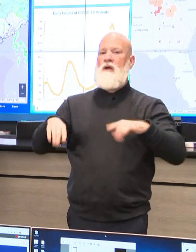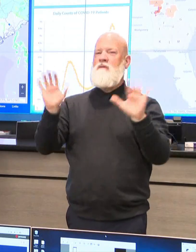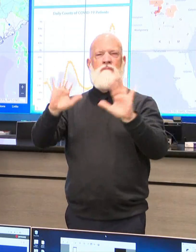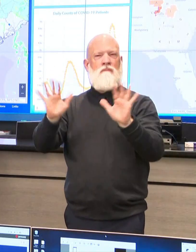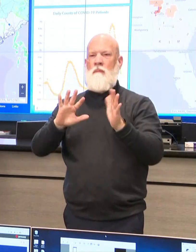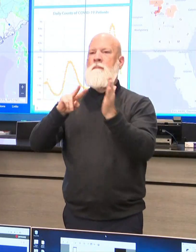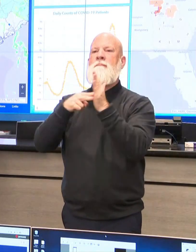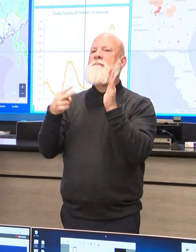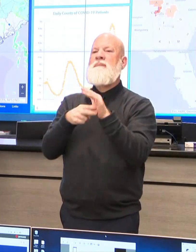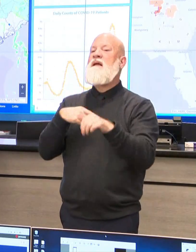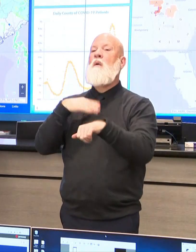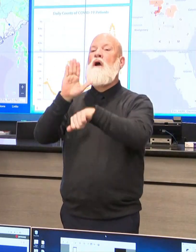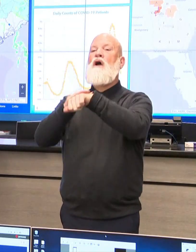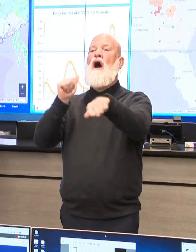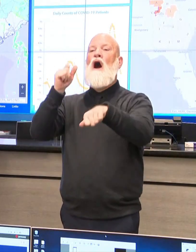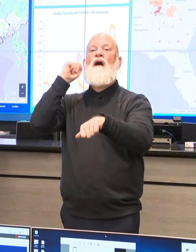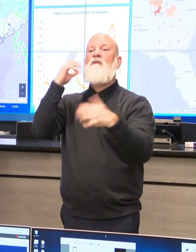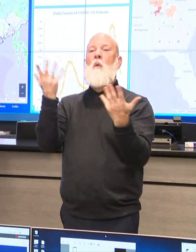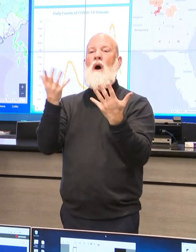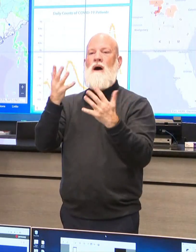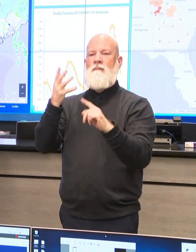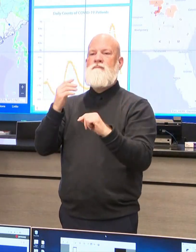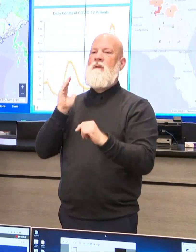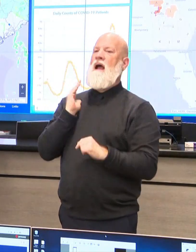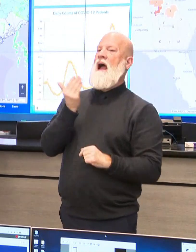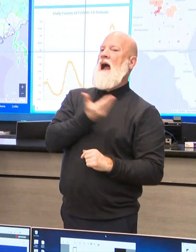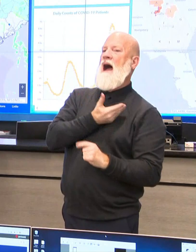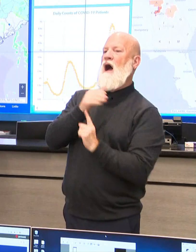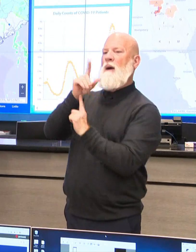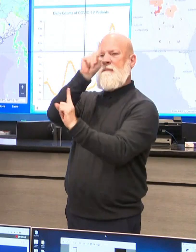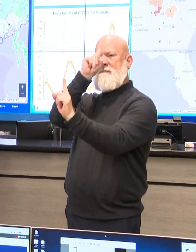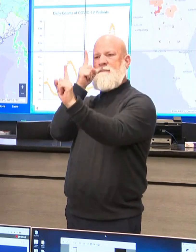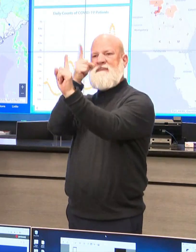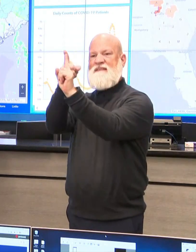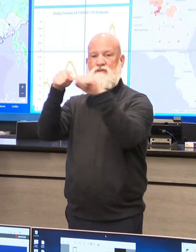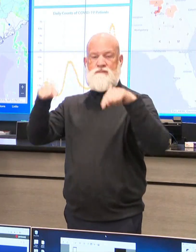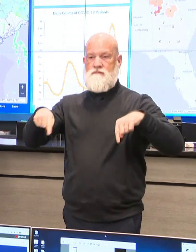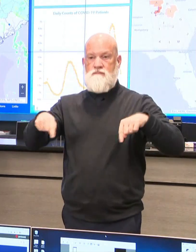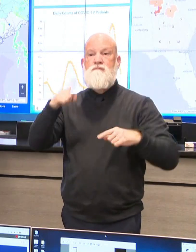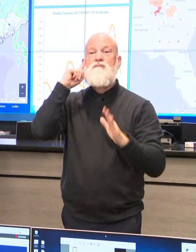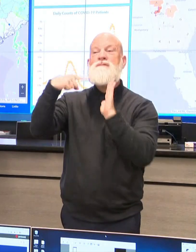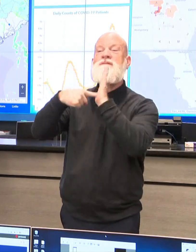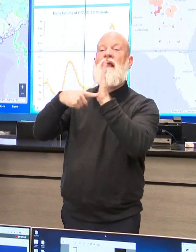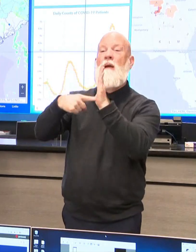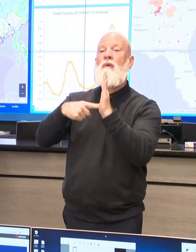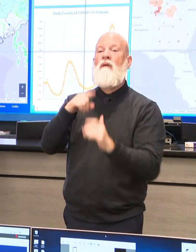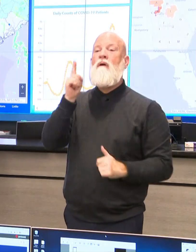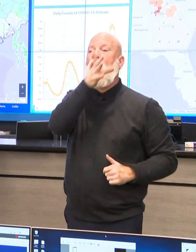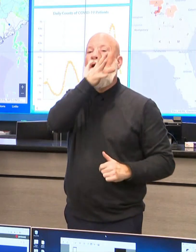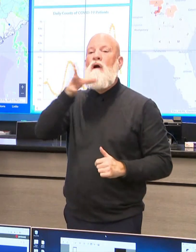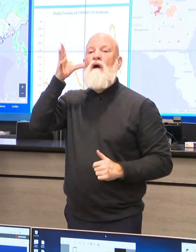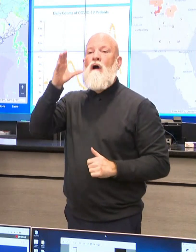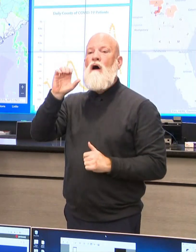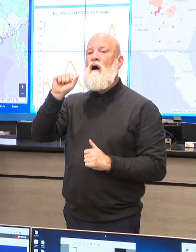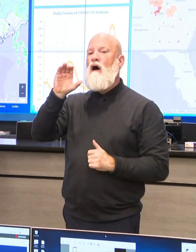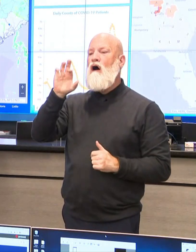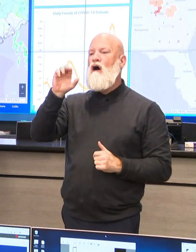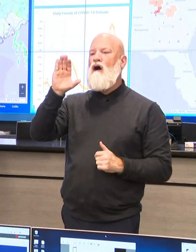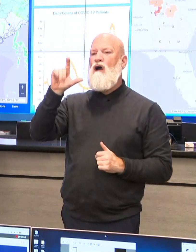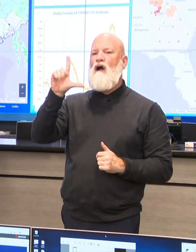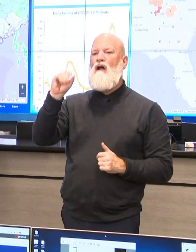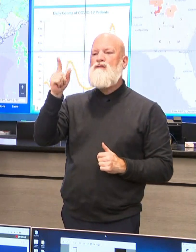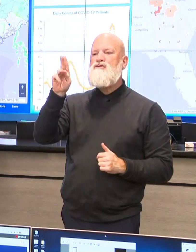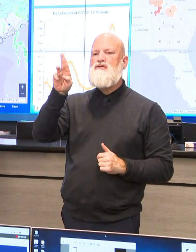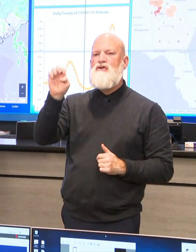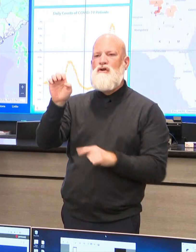going on today. So if you don't see a few things, agriculture, for instance, some of those are mass care and sheltering. Some of those, if you don't see